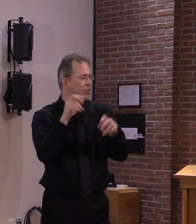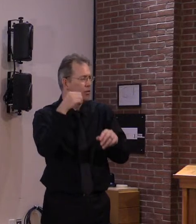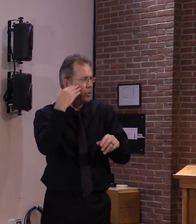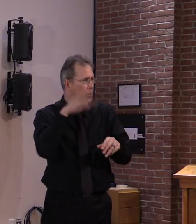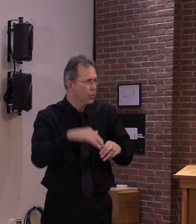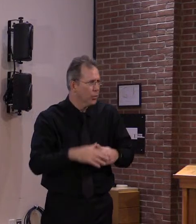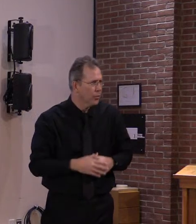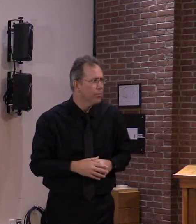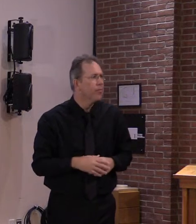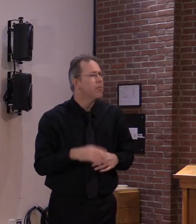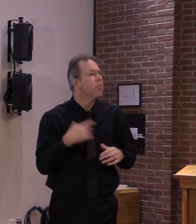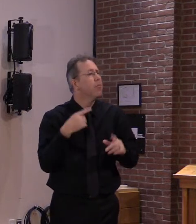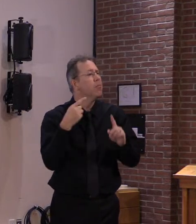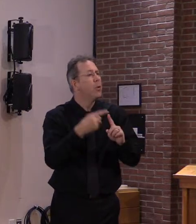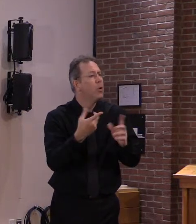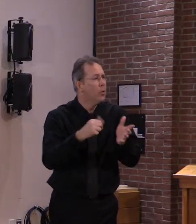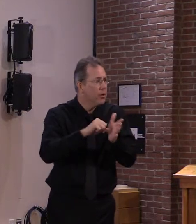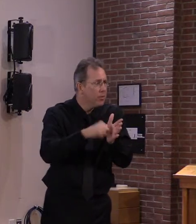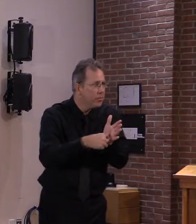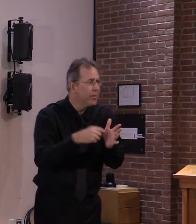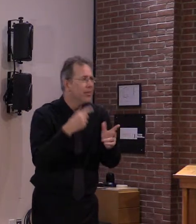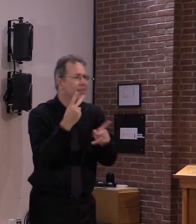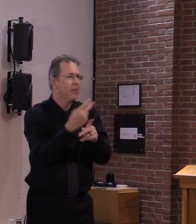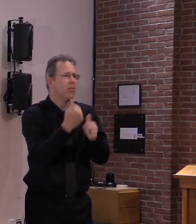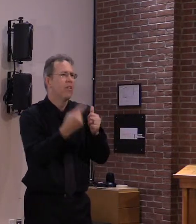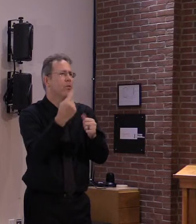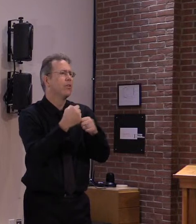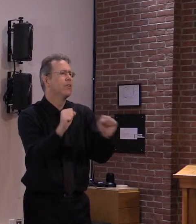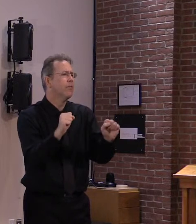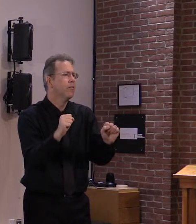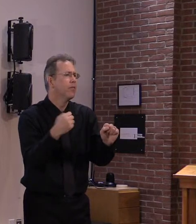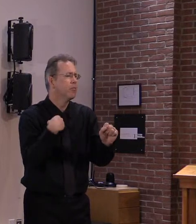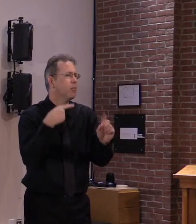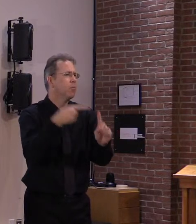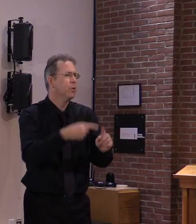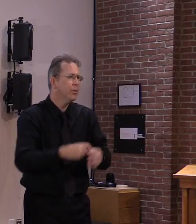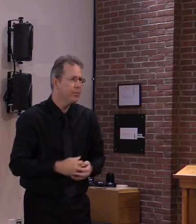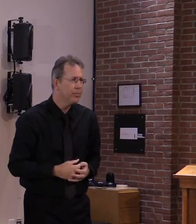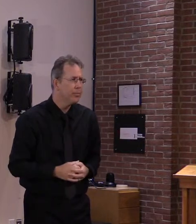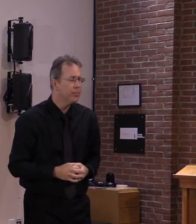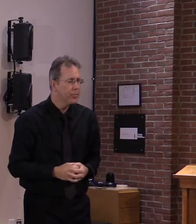other police departments represented? Sure, Commissioner Sherling.